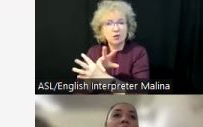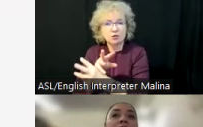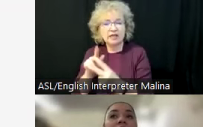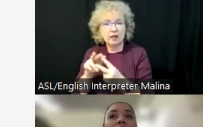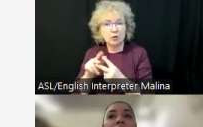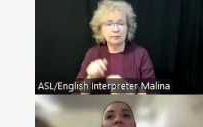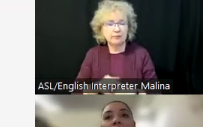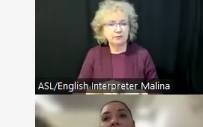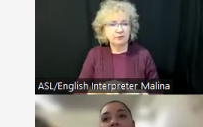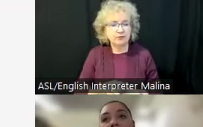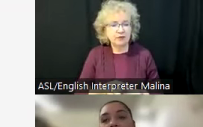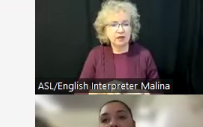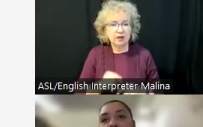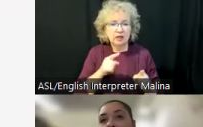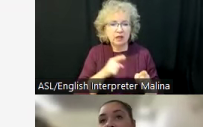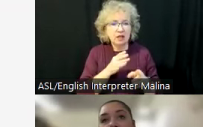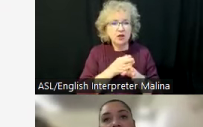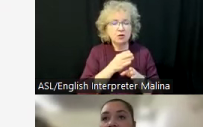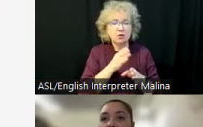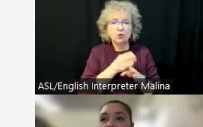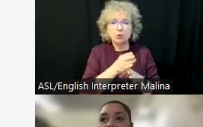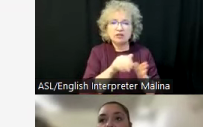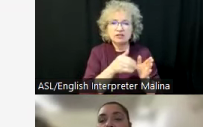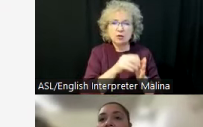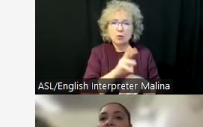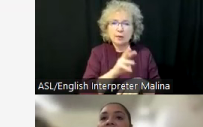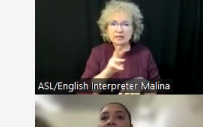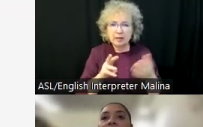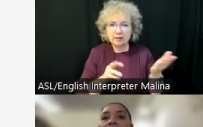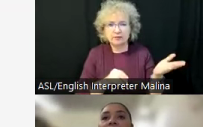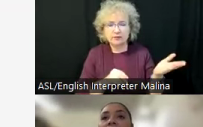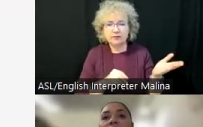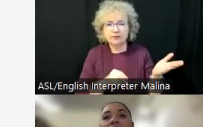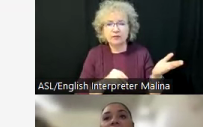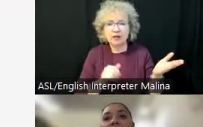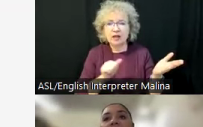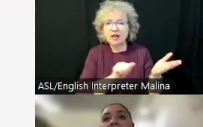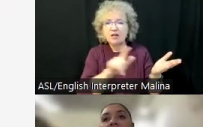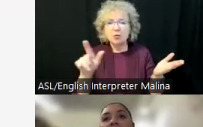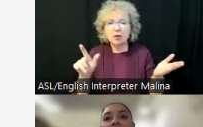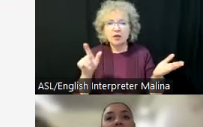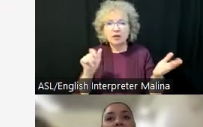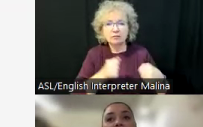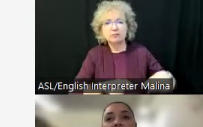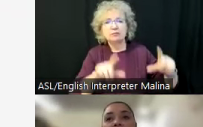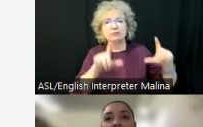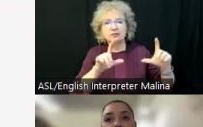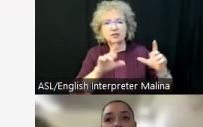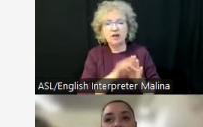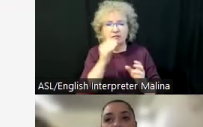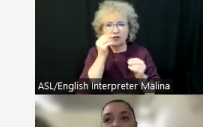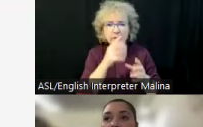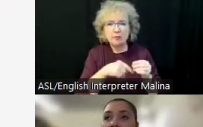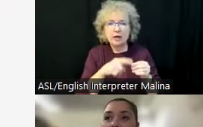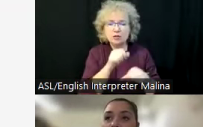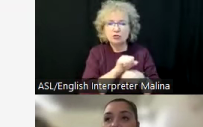And this is our Career Center website where everybody can. This is where everybody can find information about our job, our job